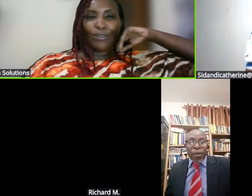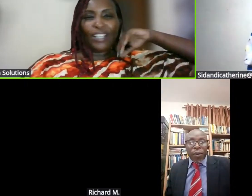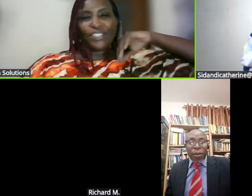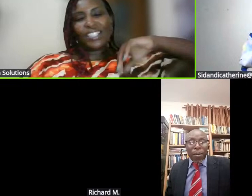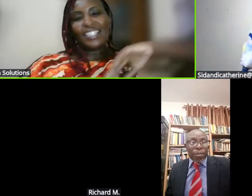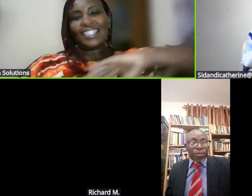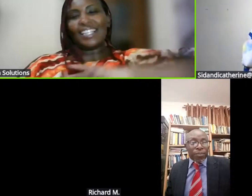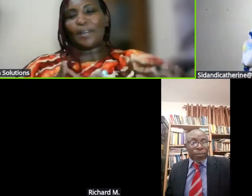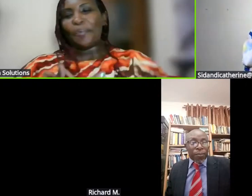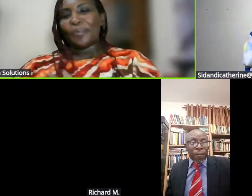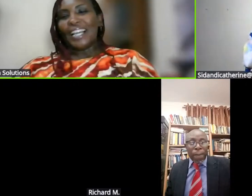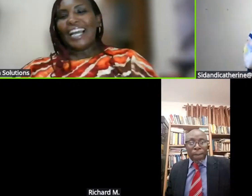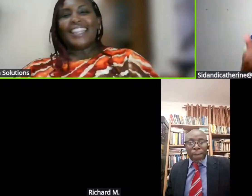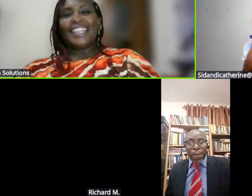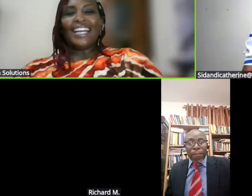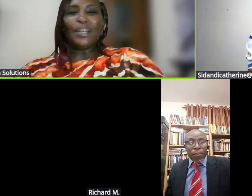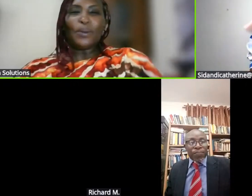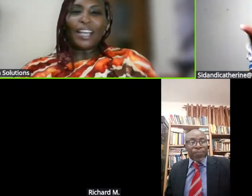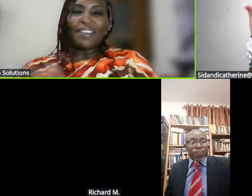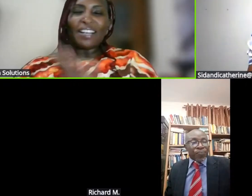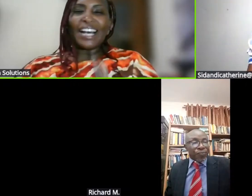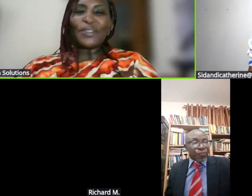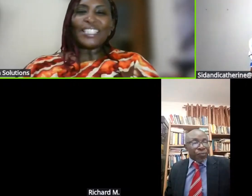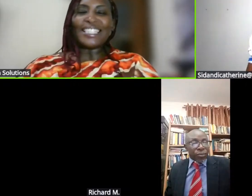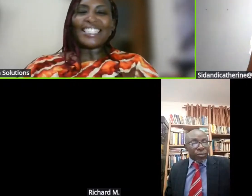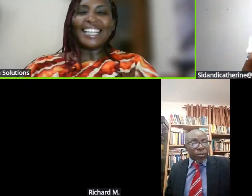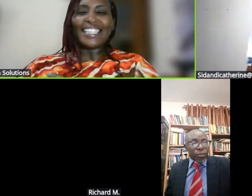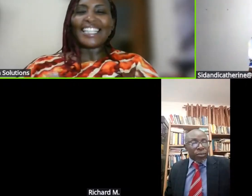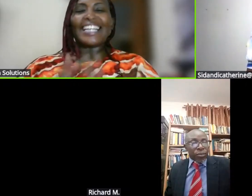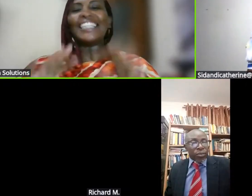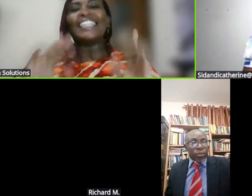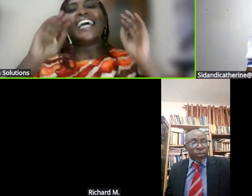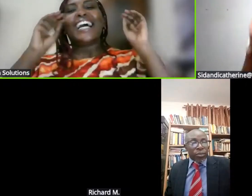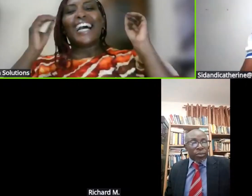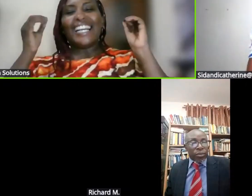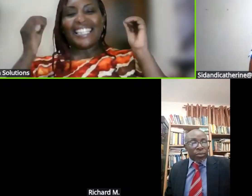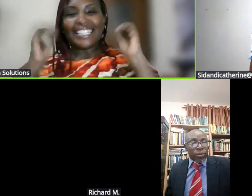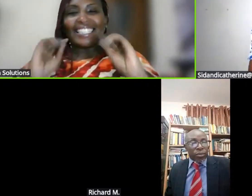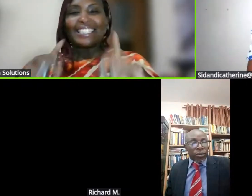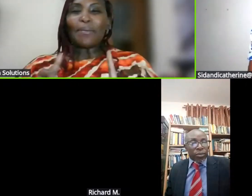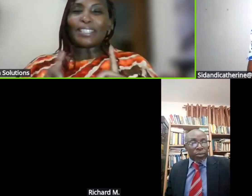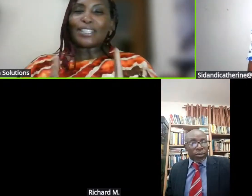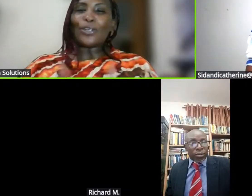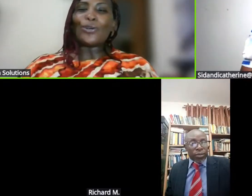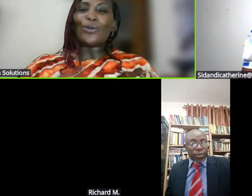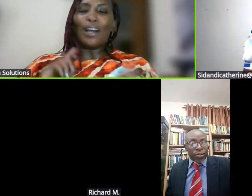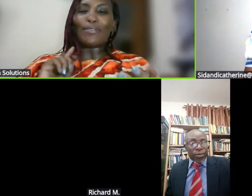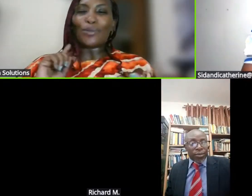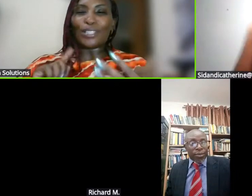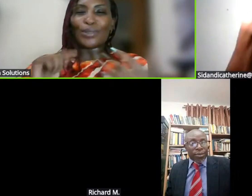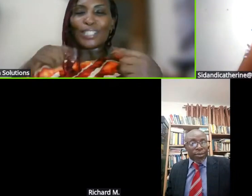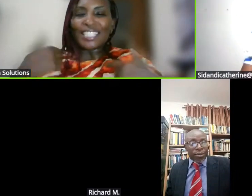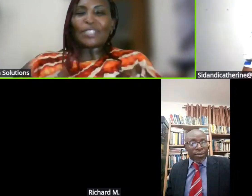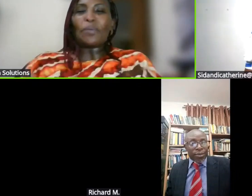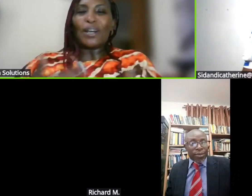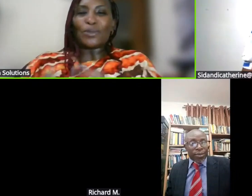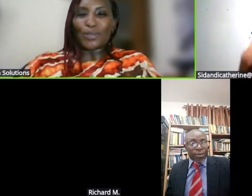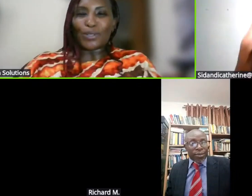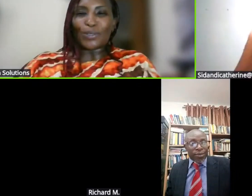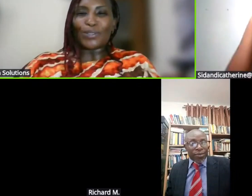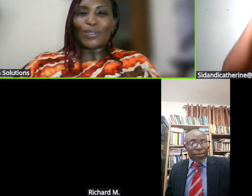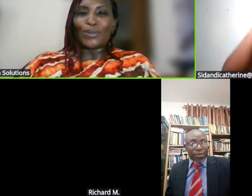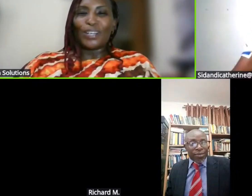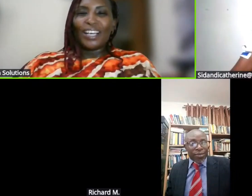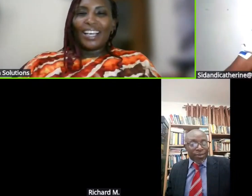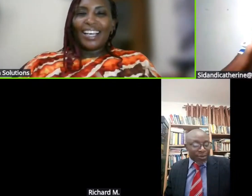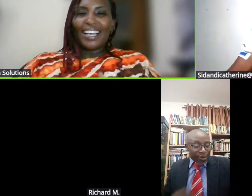Thank you for that, Jacinta. And then we have Catherine Sidandi. Catherine, the next time I see you, you have to teach me how to